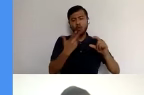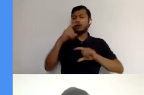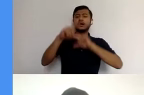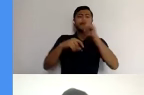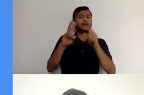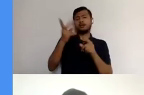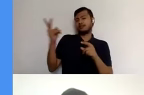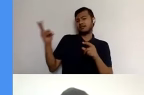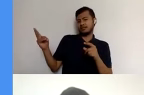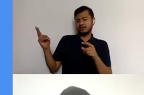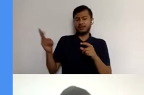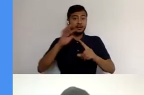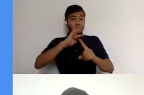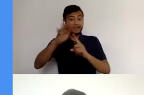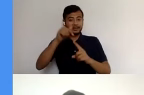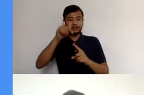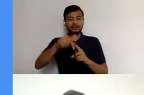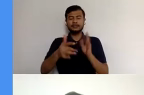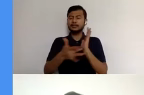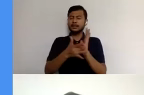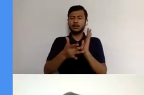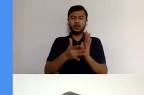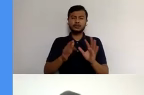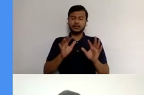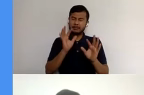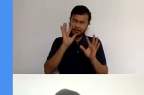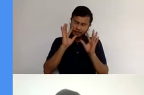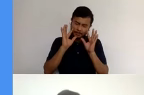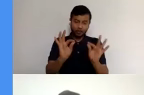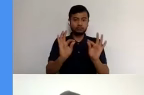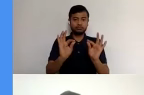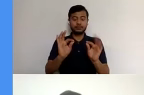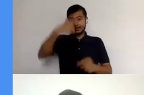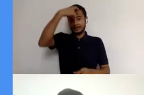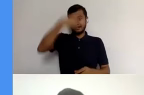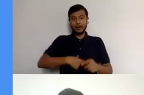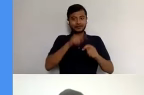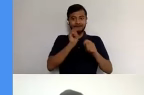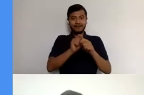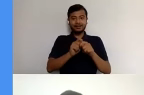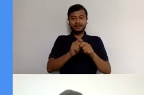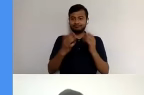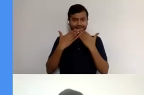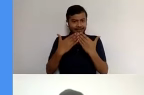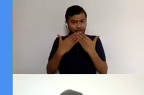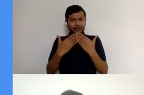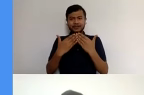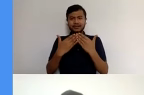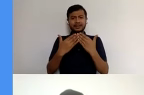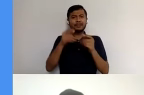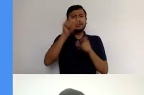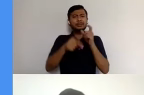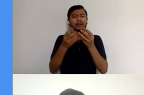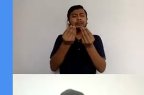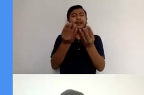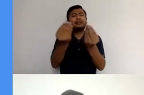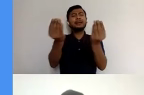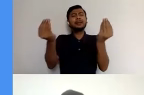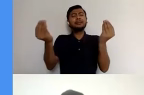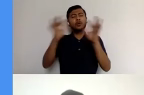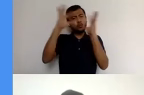imperative technology that's improving the quality of service and coverage for millions and millions of people. I think it